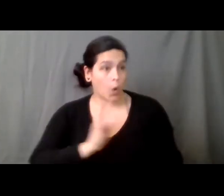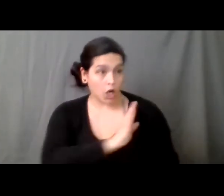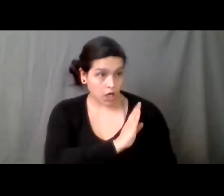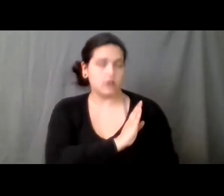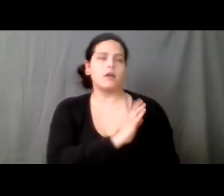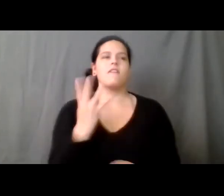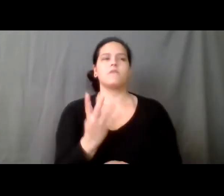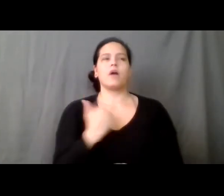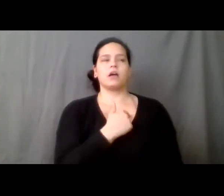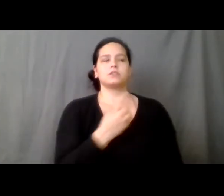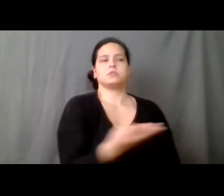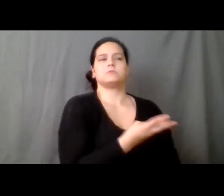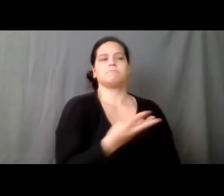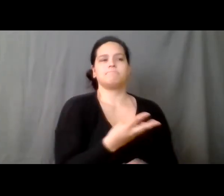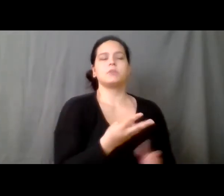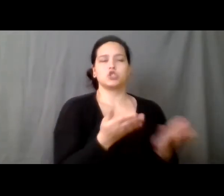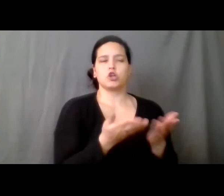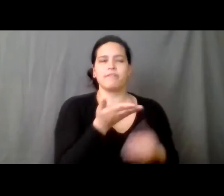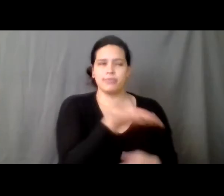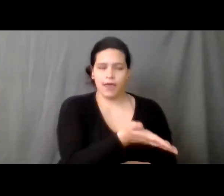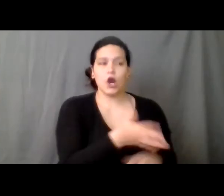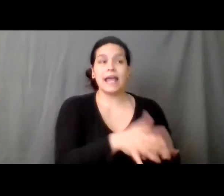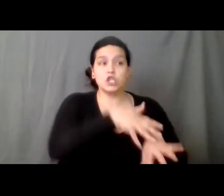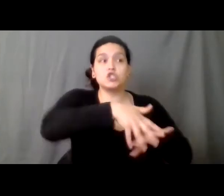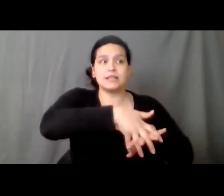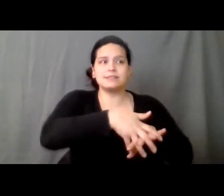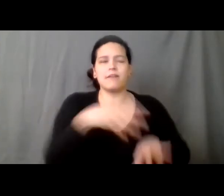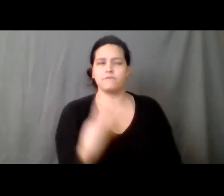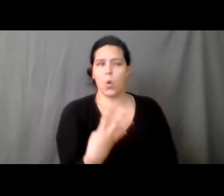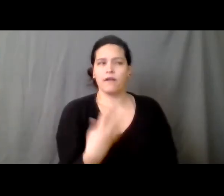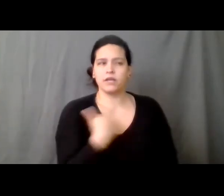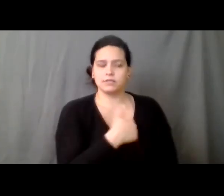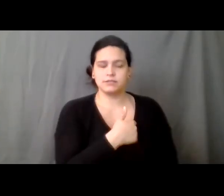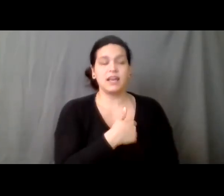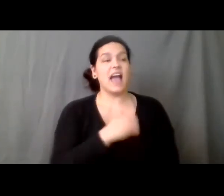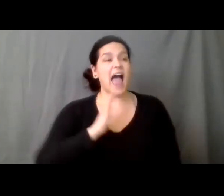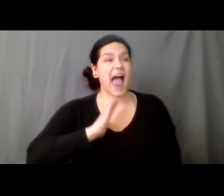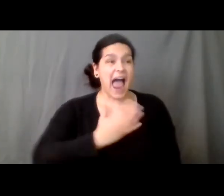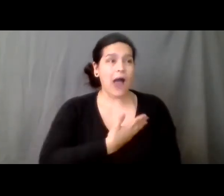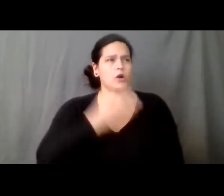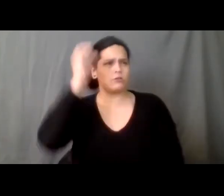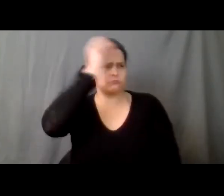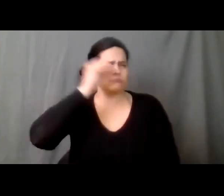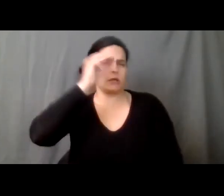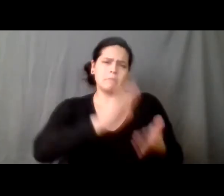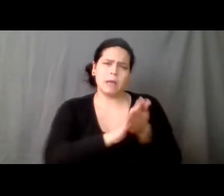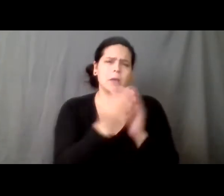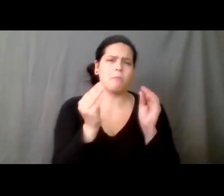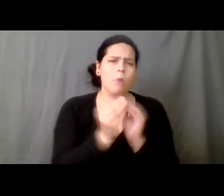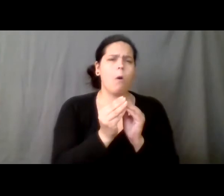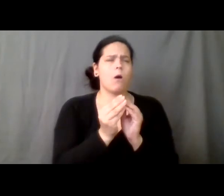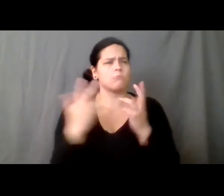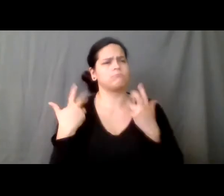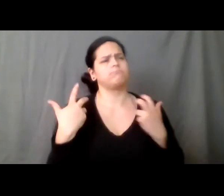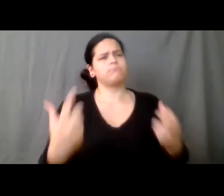serve on that capacity there, you know, indigenous. The indigenous voices are really getting stronger and they're being